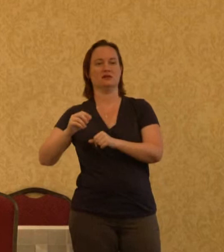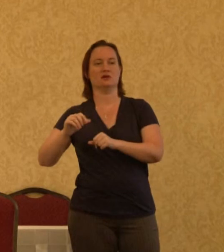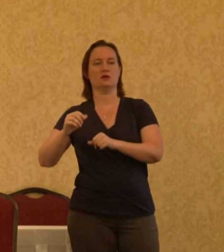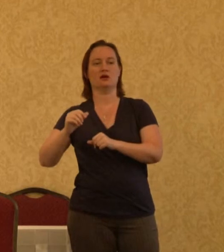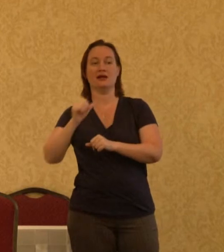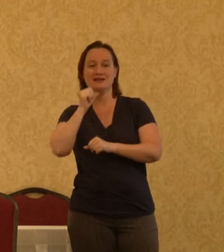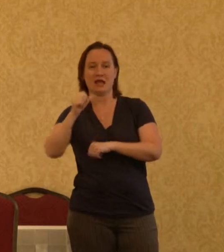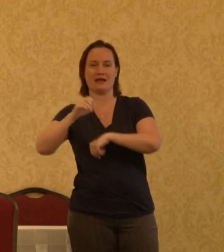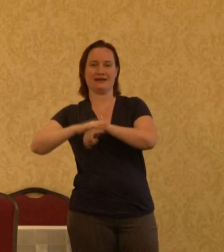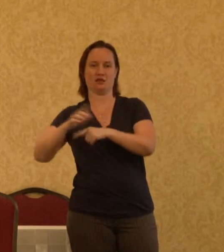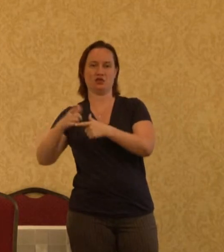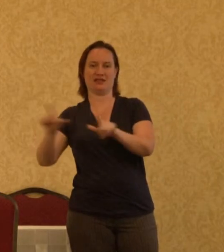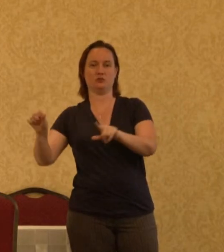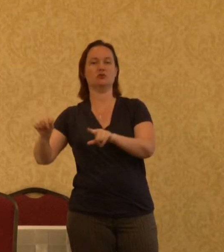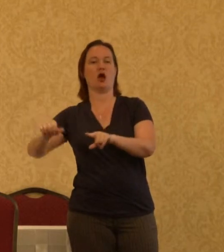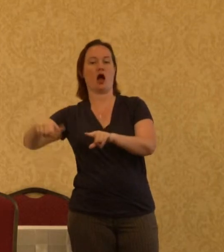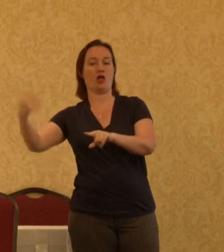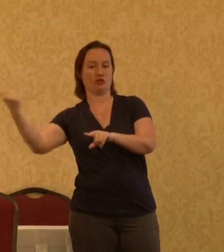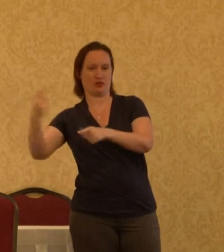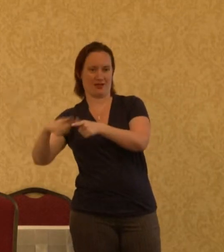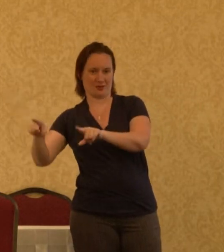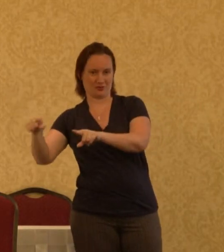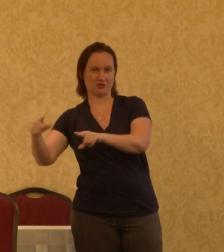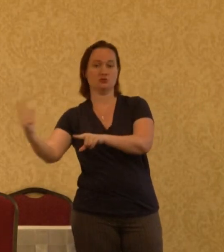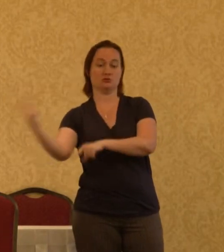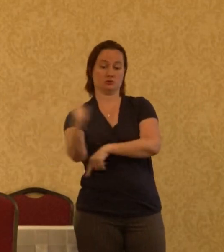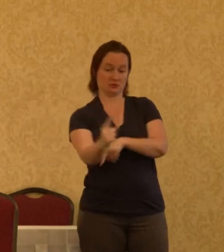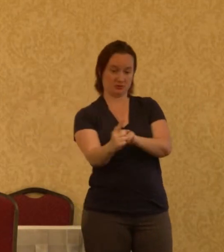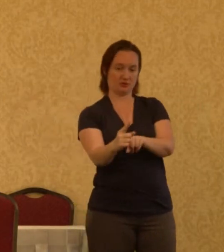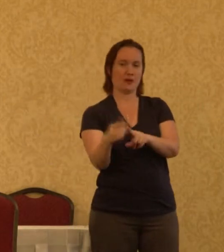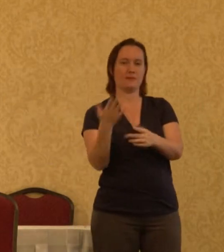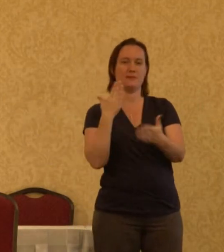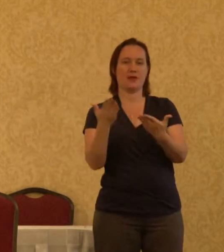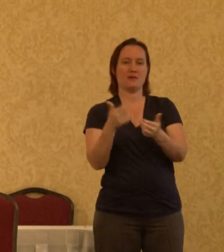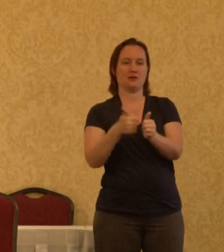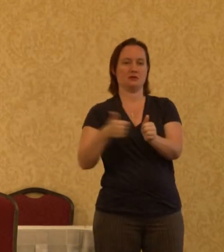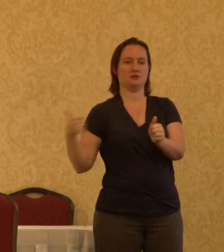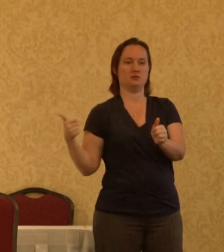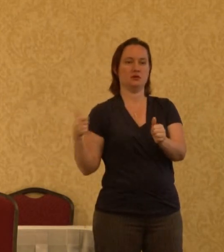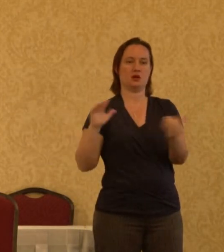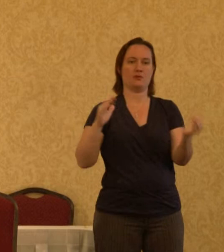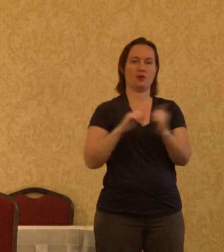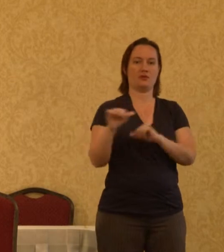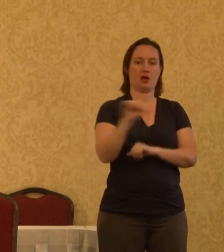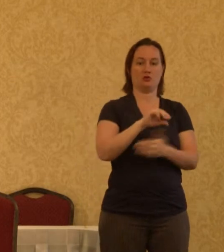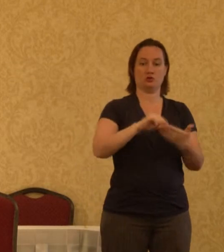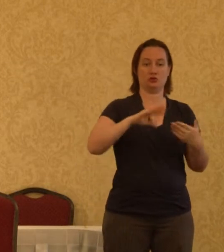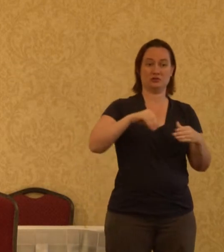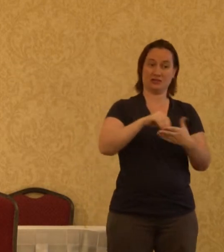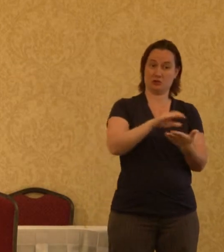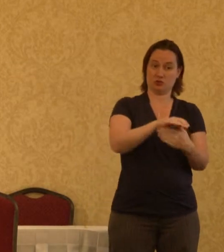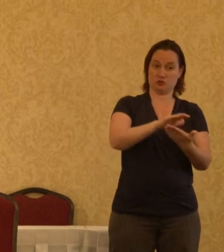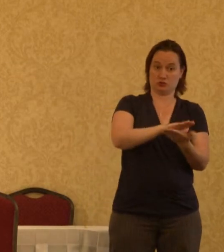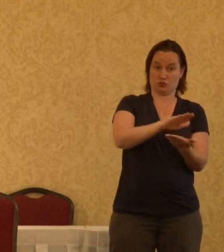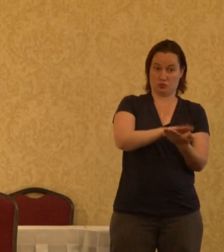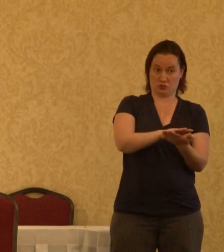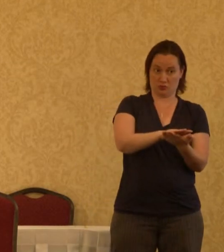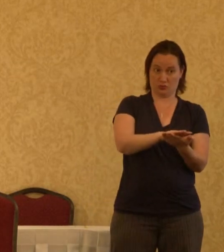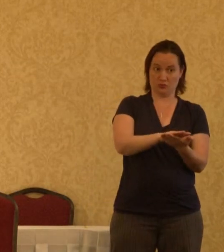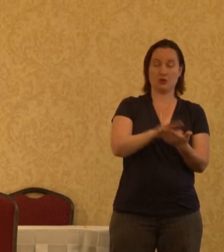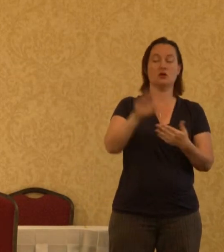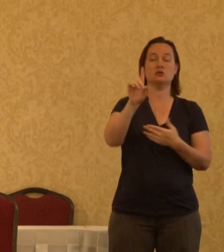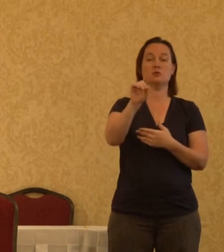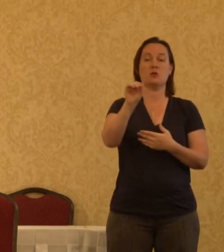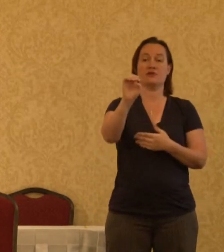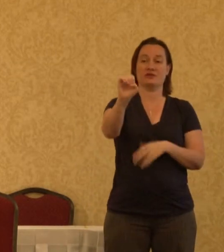they may be behind the other students in that school. So the Department